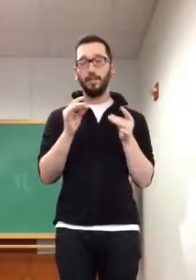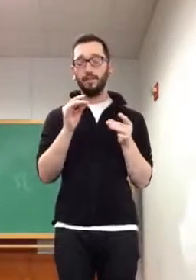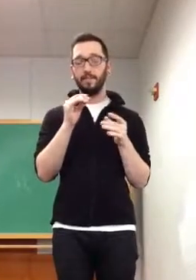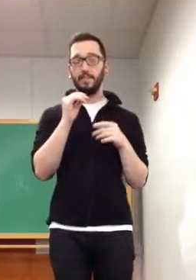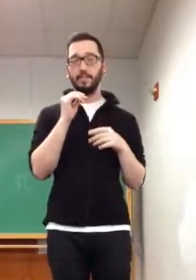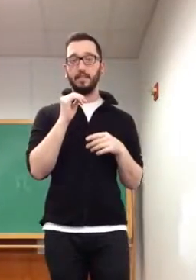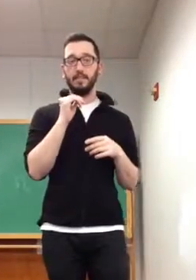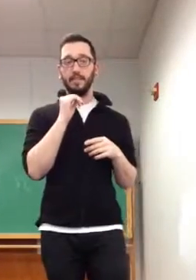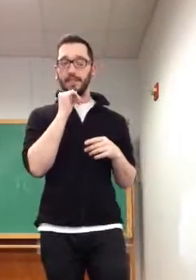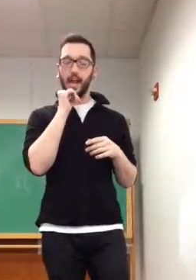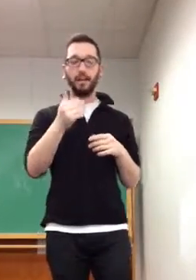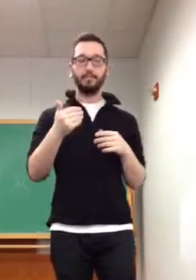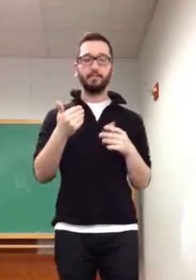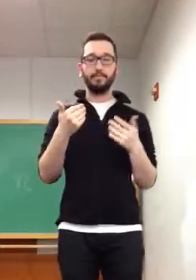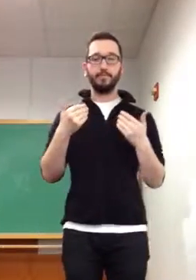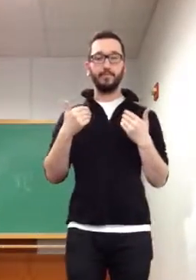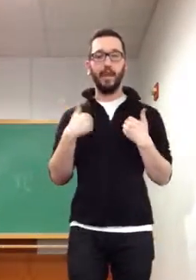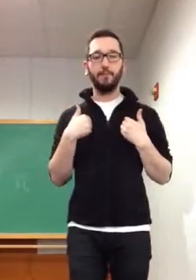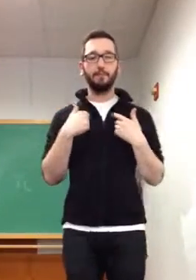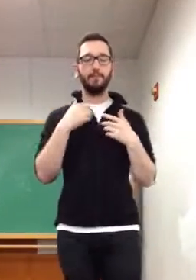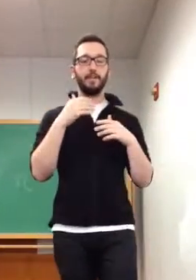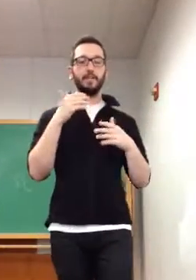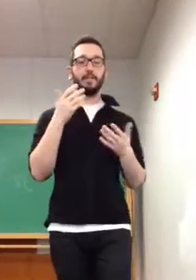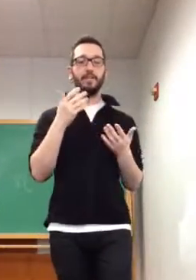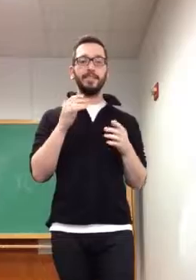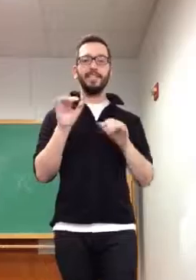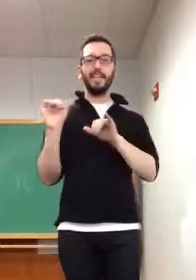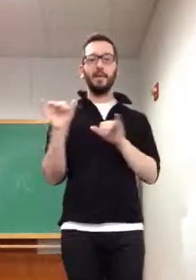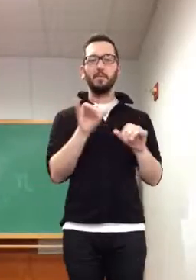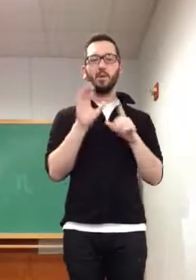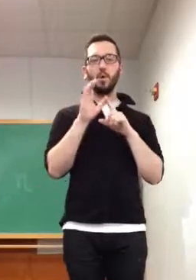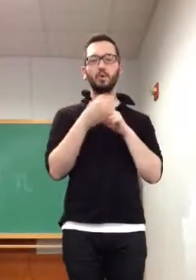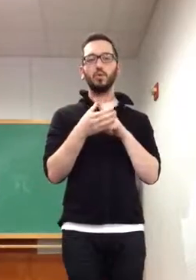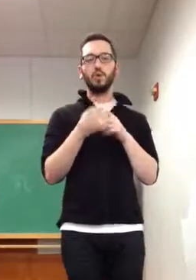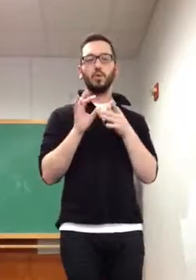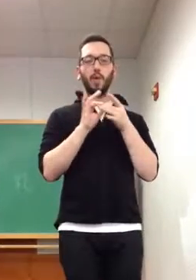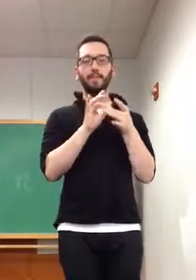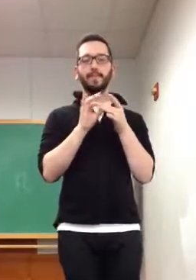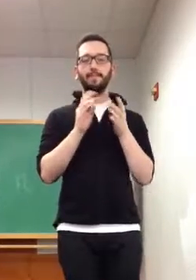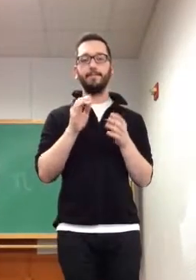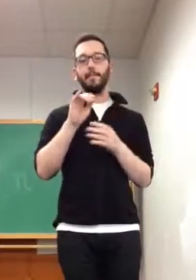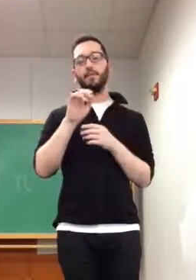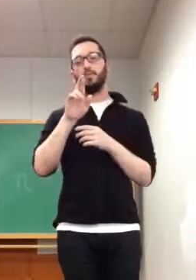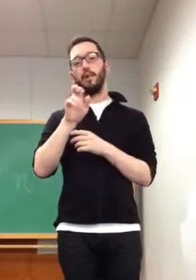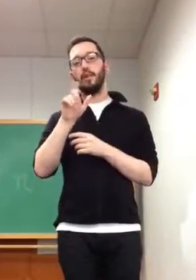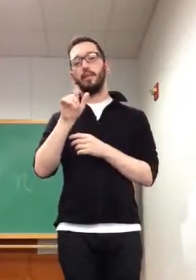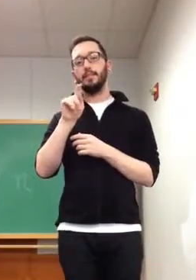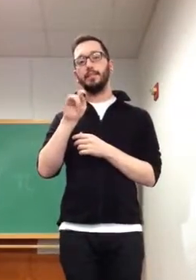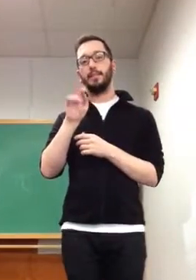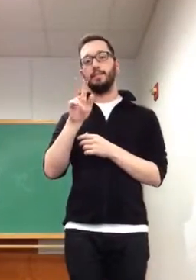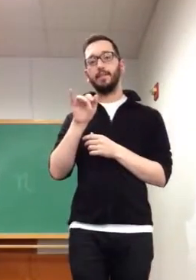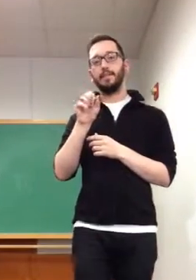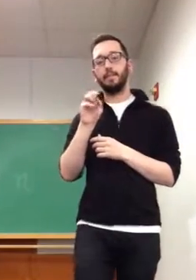say, cultural relativism, or at least appreciation of different cultures, that you had for the new American history courses. And yet the